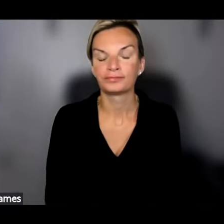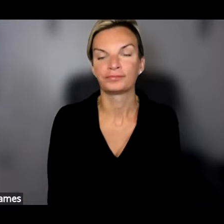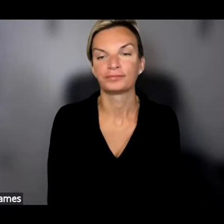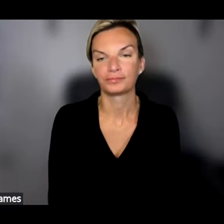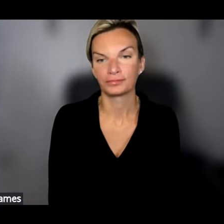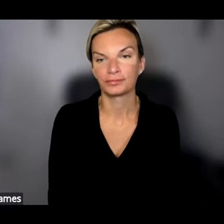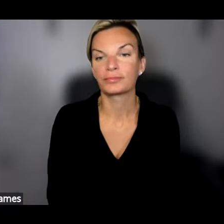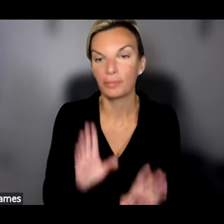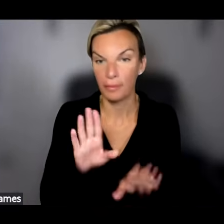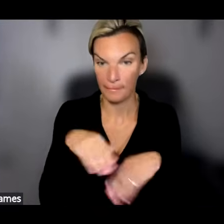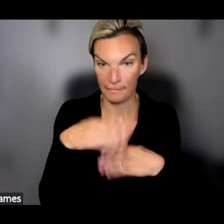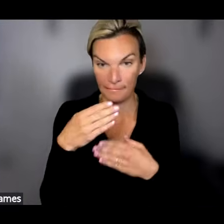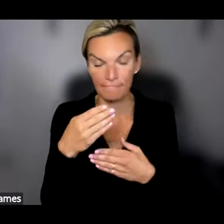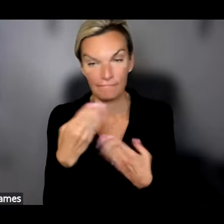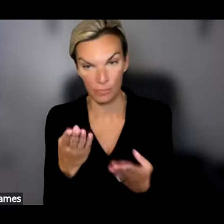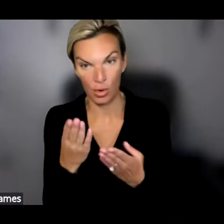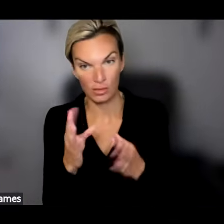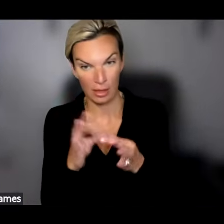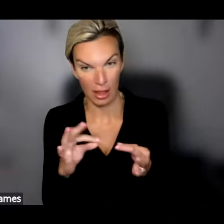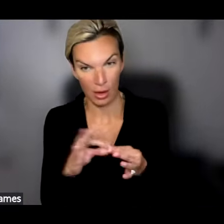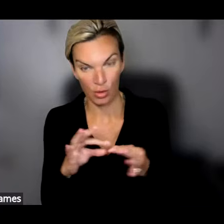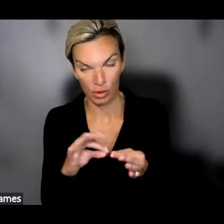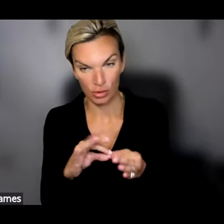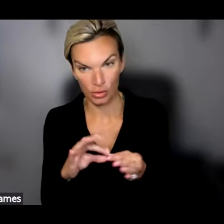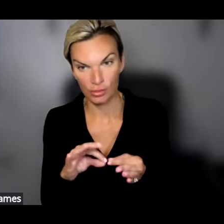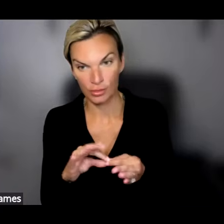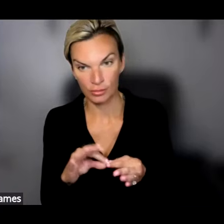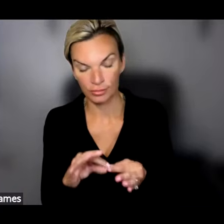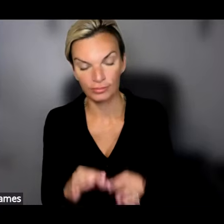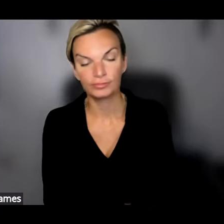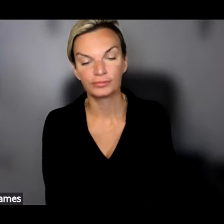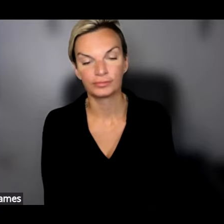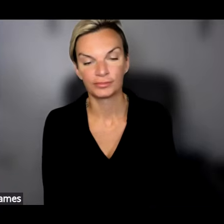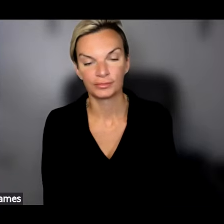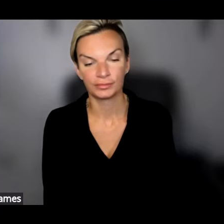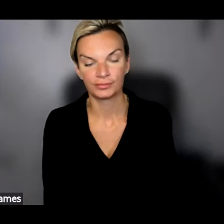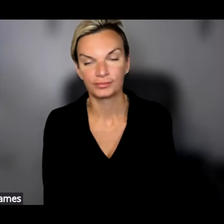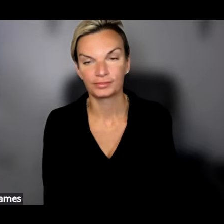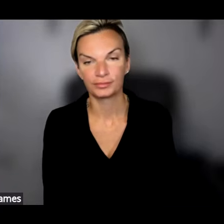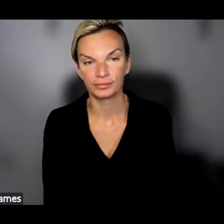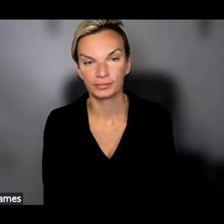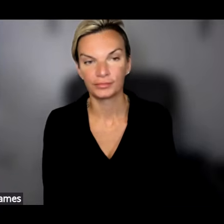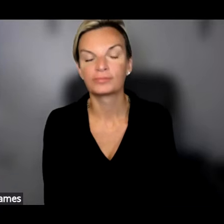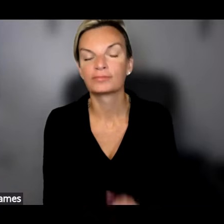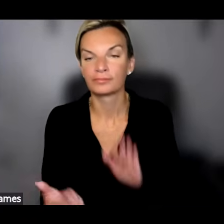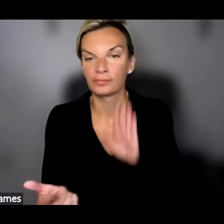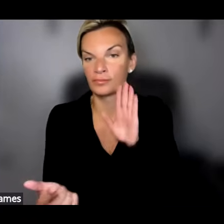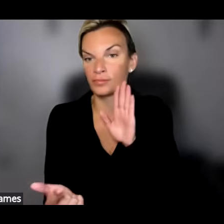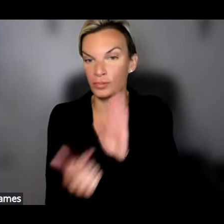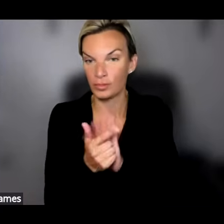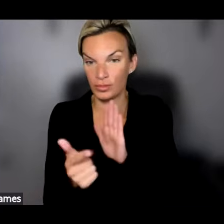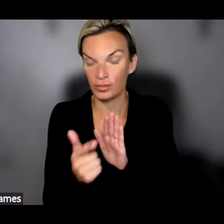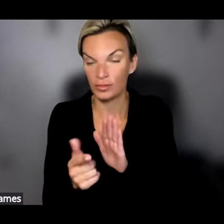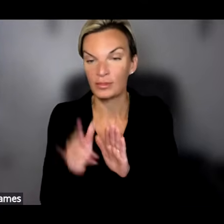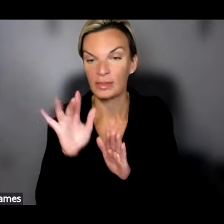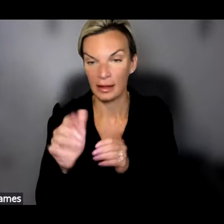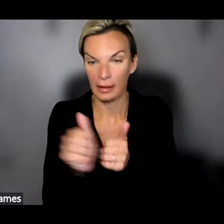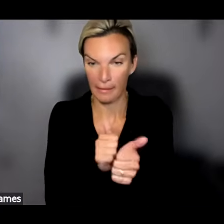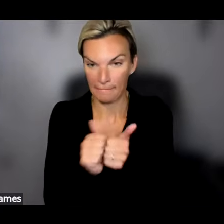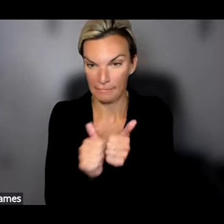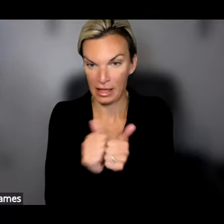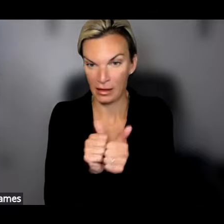proposed language is caption, a proposed initiated law to prohibit campaign contributions from certain